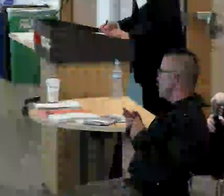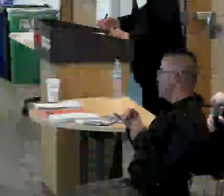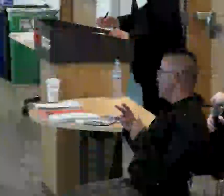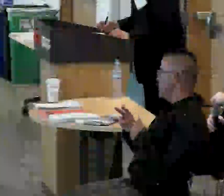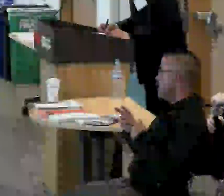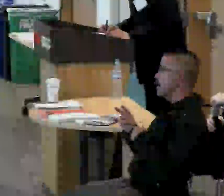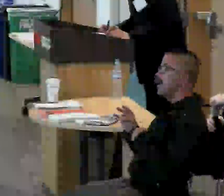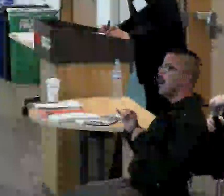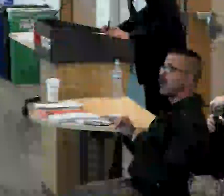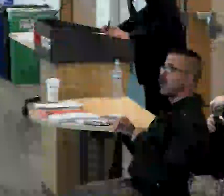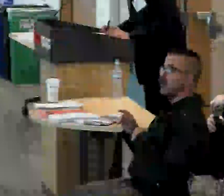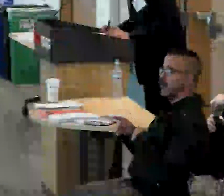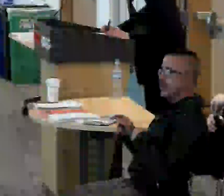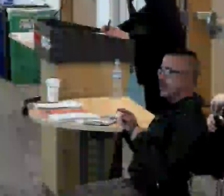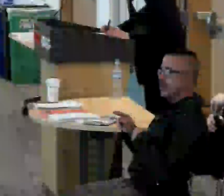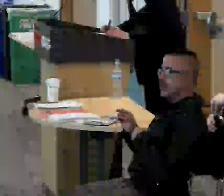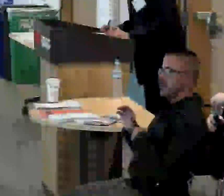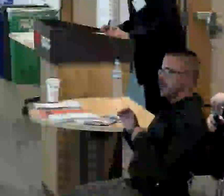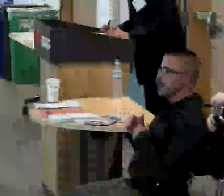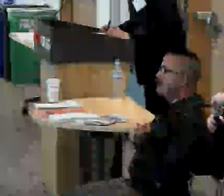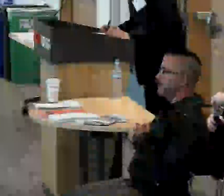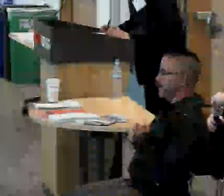Resource Center.